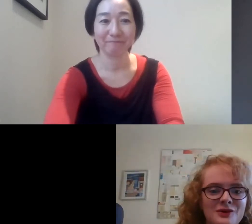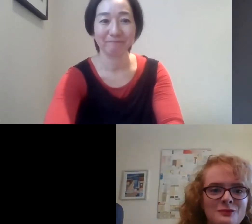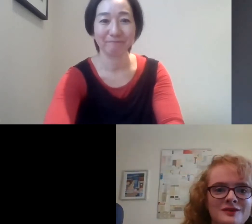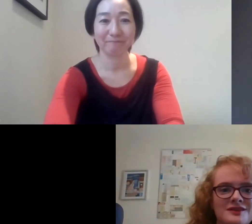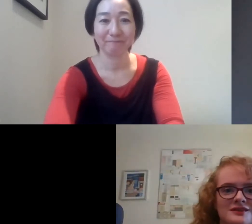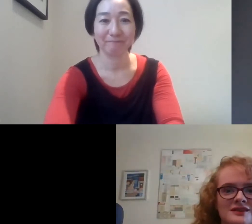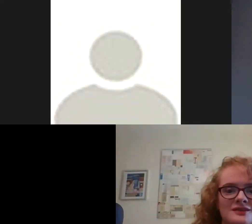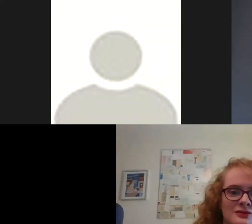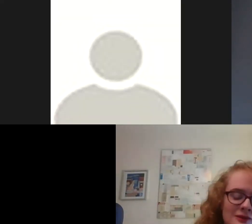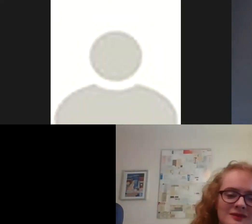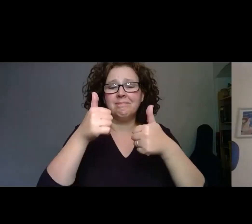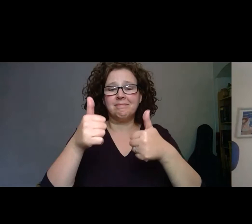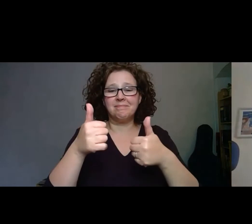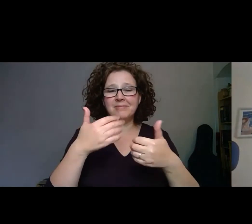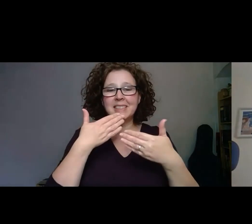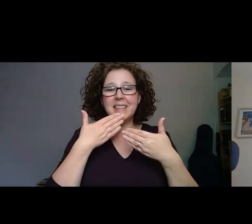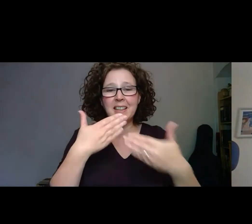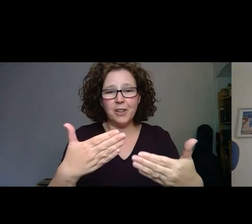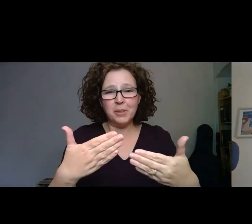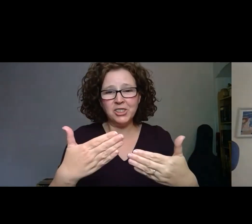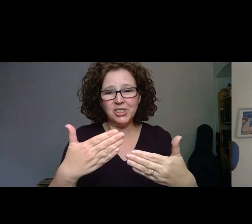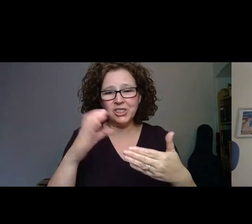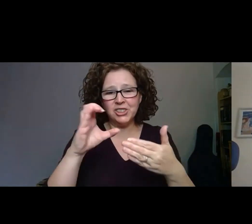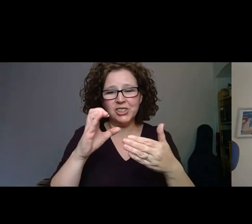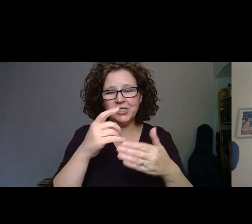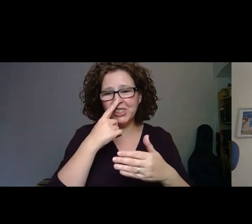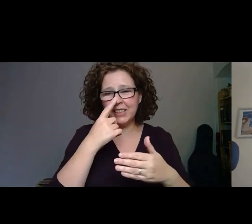Thank you very much, Chizato. That was amazing. Thank you.